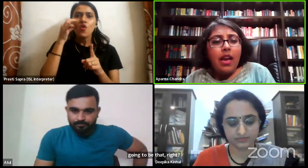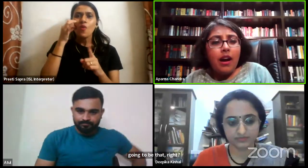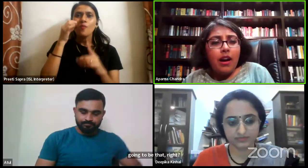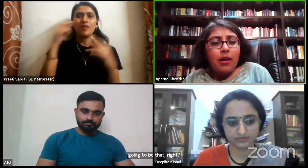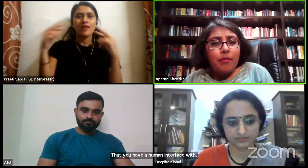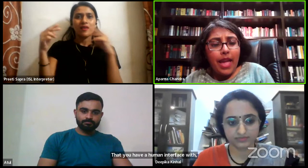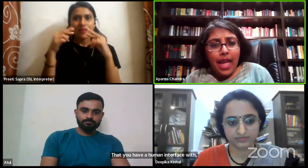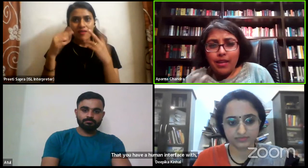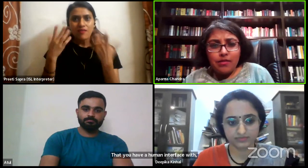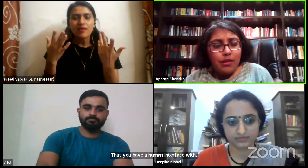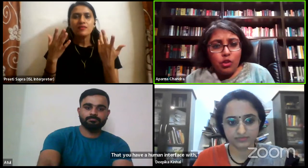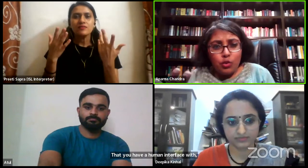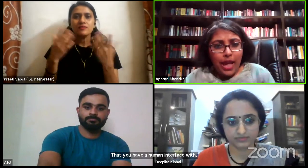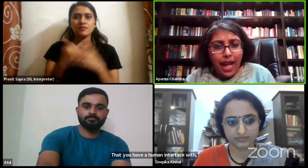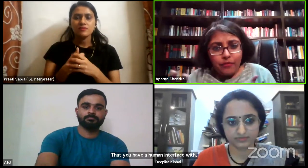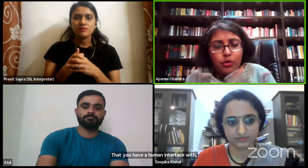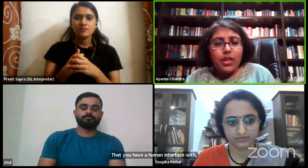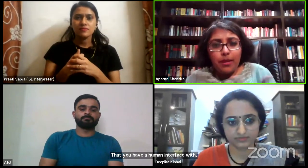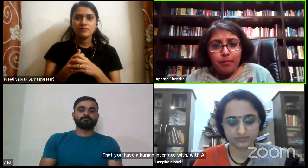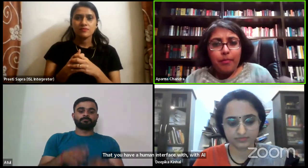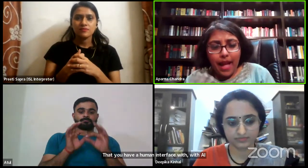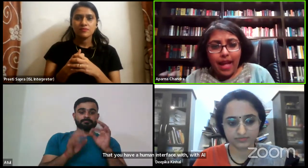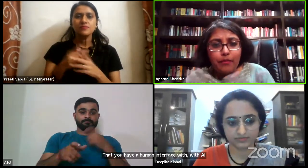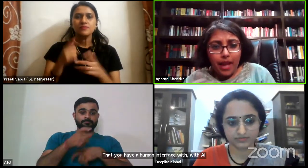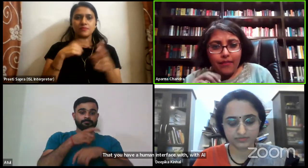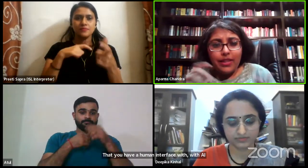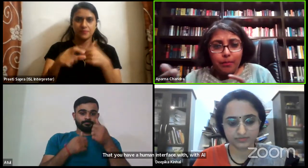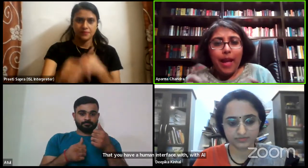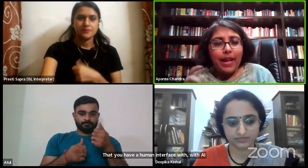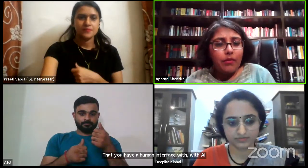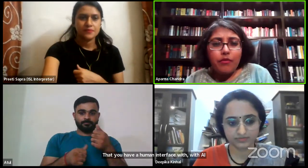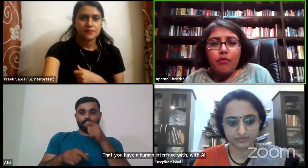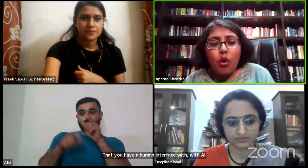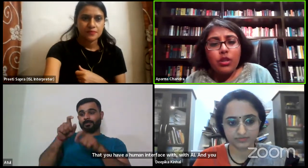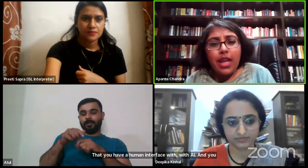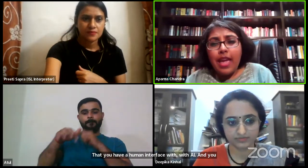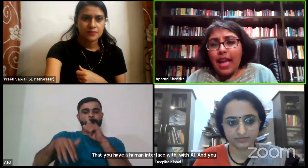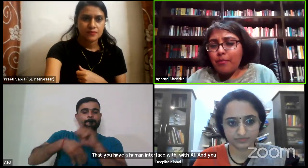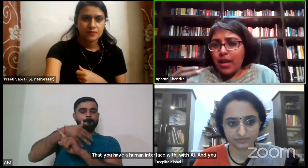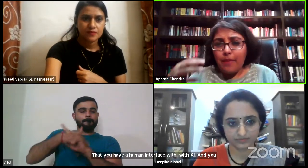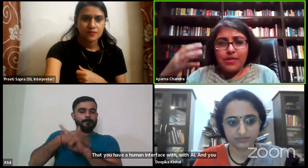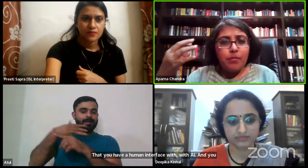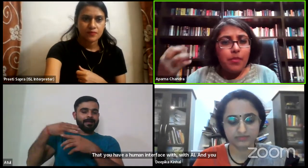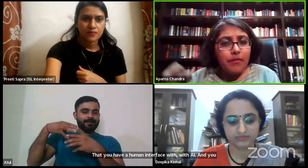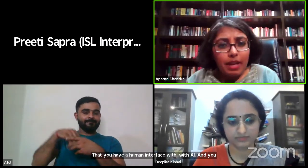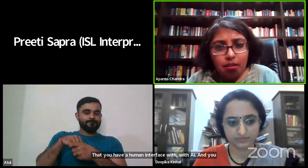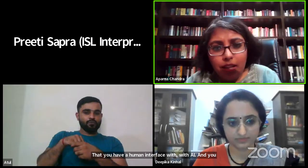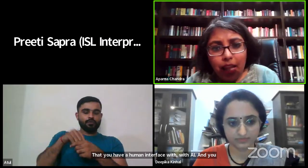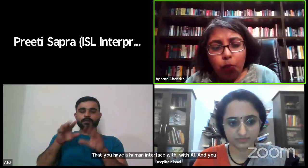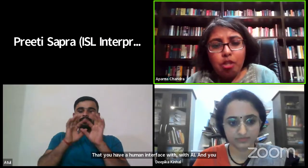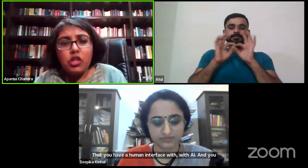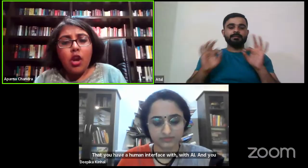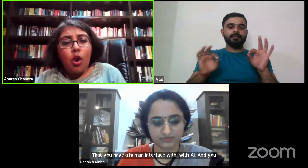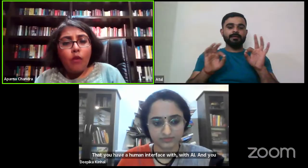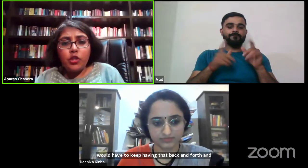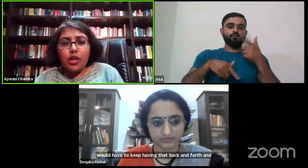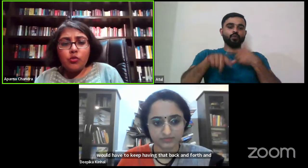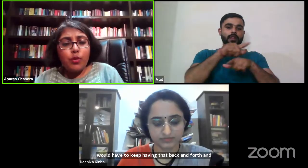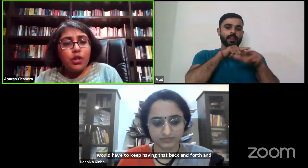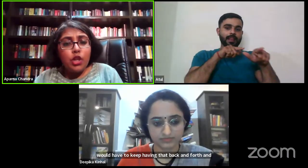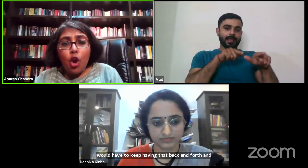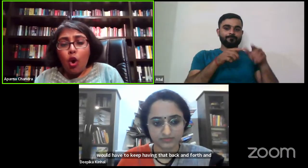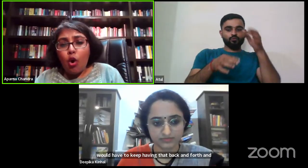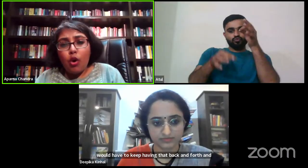AI, and you would have to keep having that back and forth, and perhaps simplifying the language of